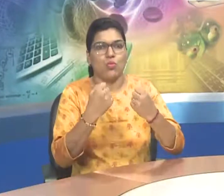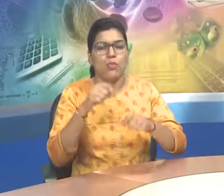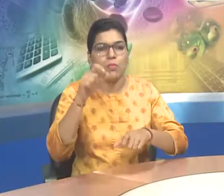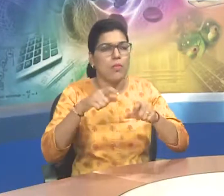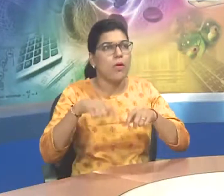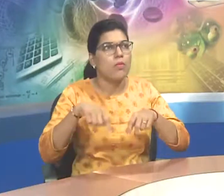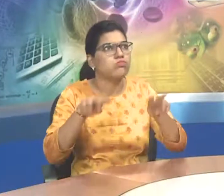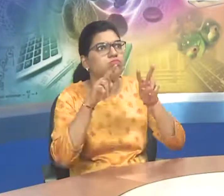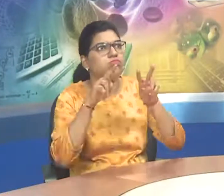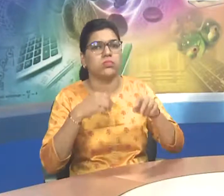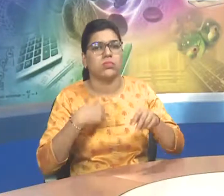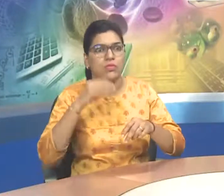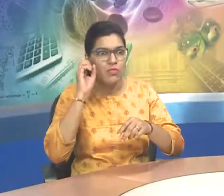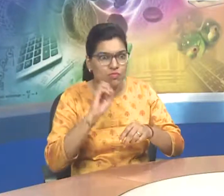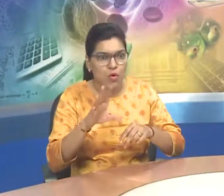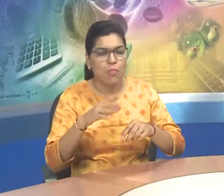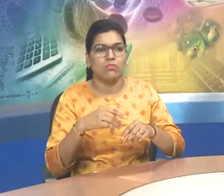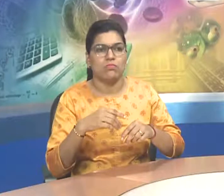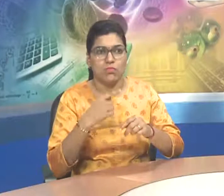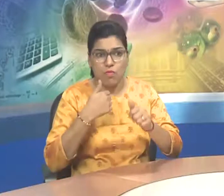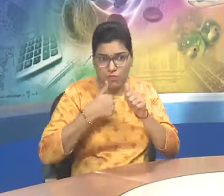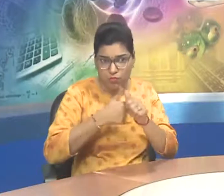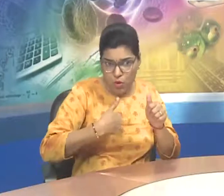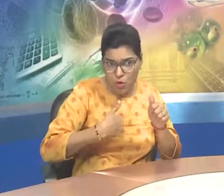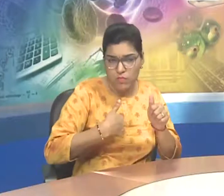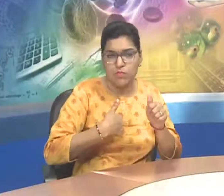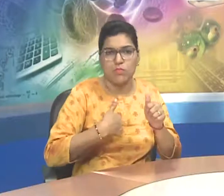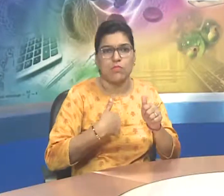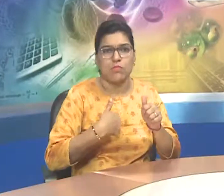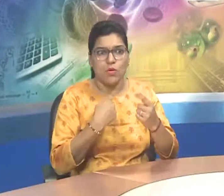Authority means power.